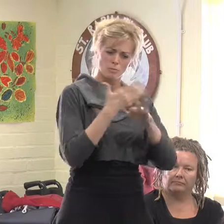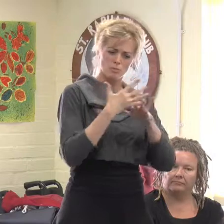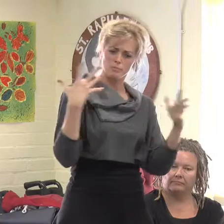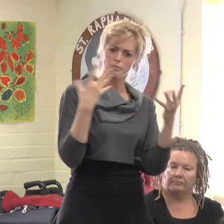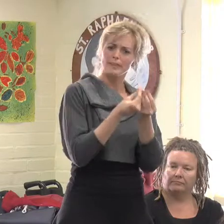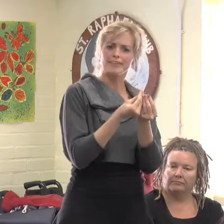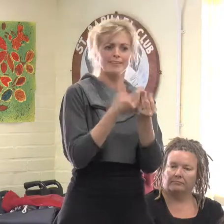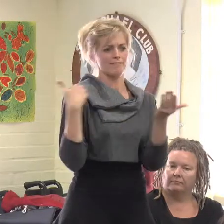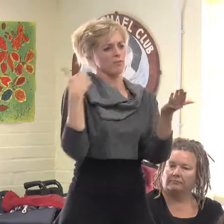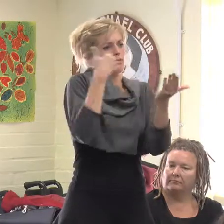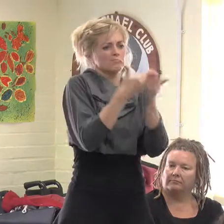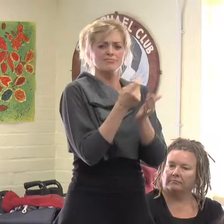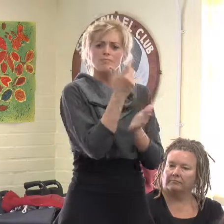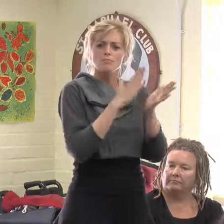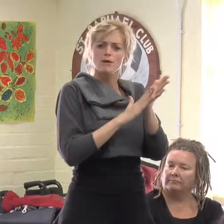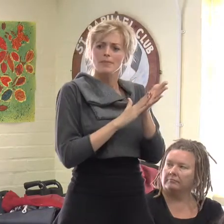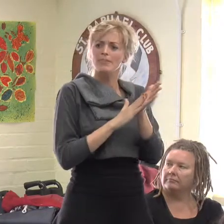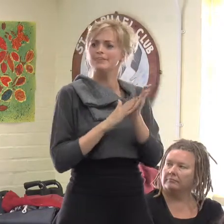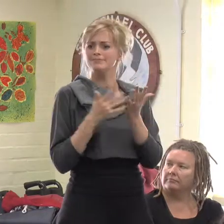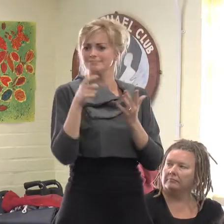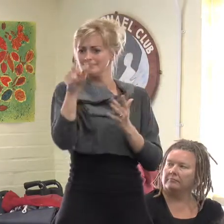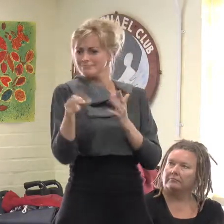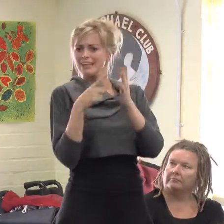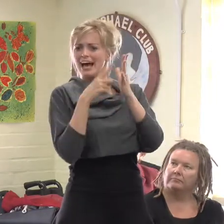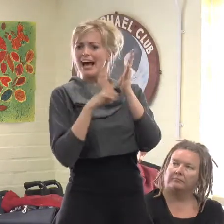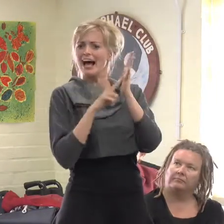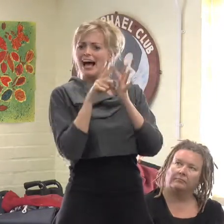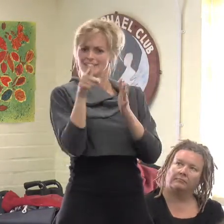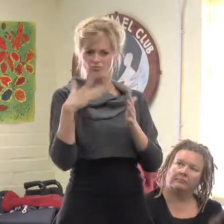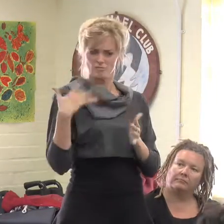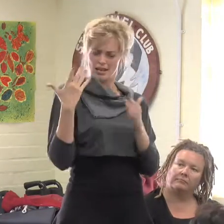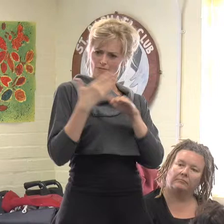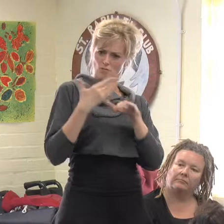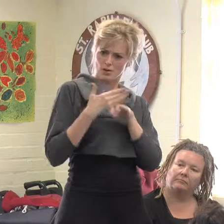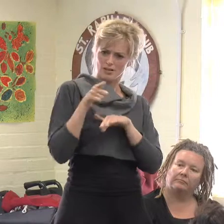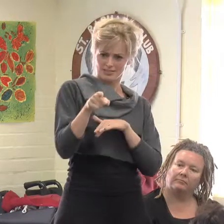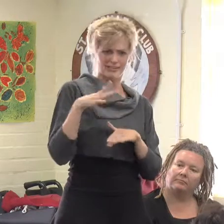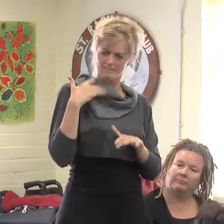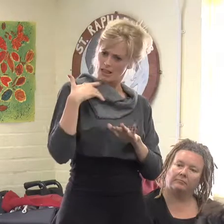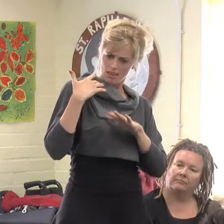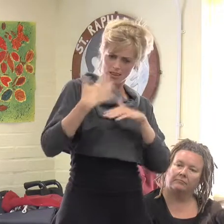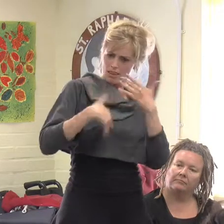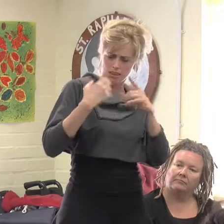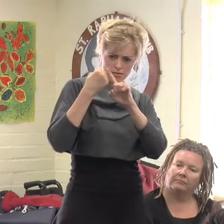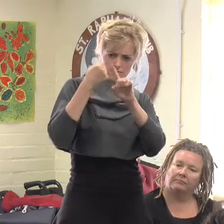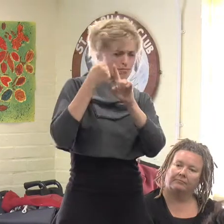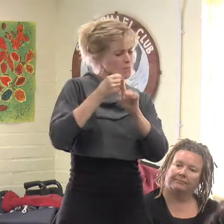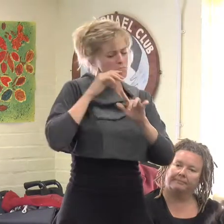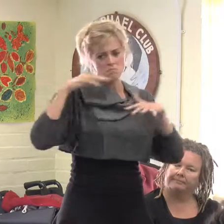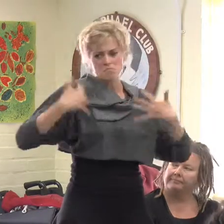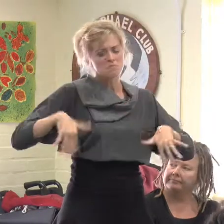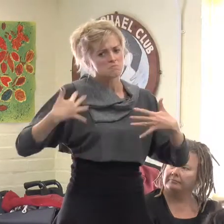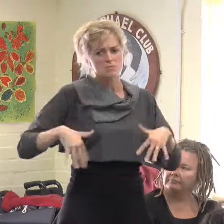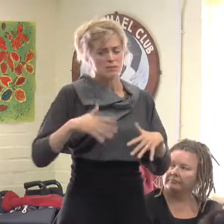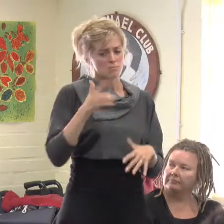And I have to say this to Anne from LifeWorks. I think the campaign that the LifeWorks campaign ran was an inspiration to everybody and showed that when